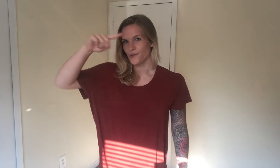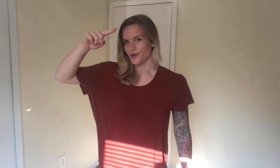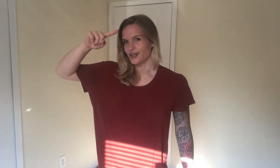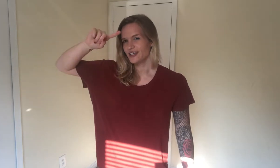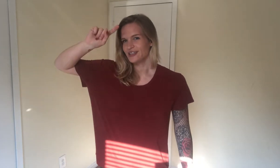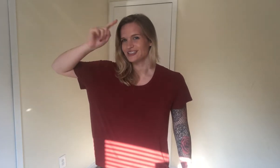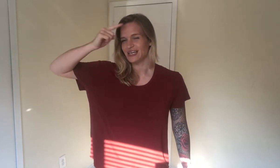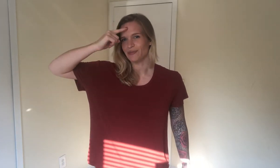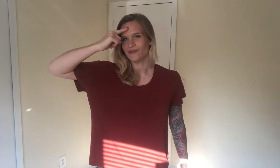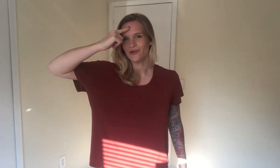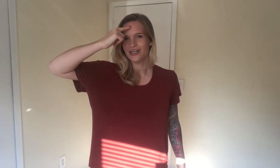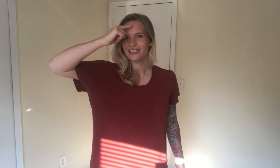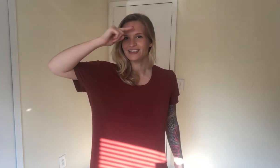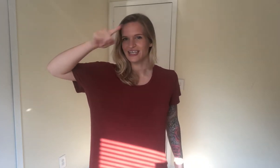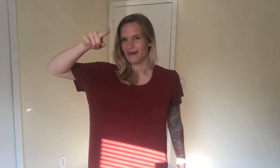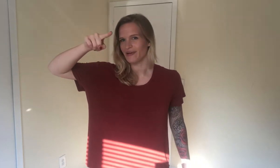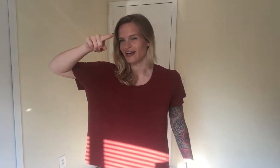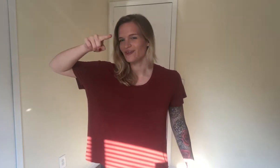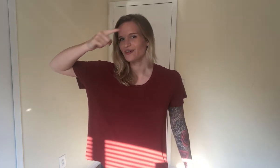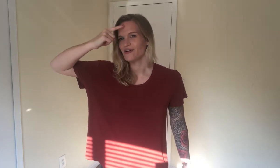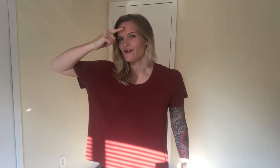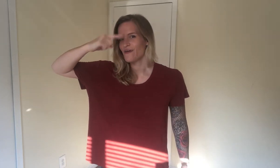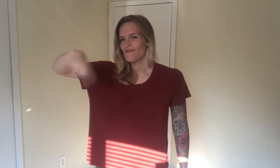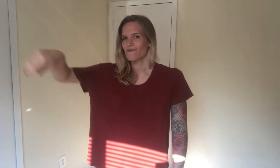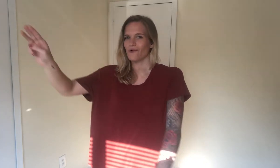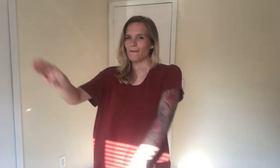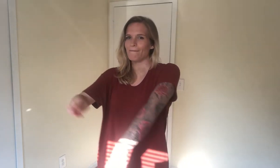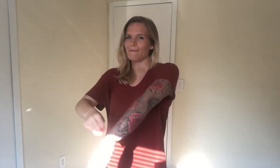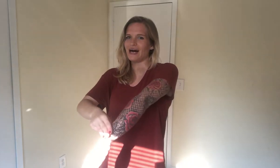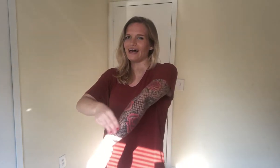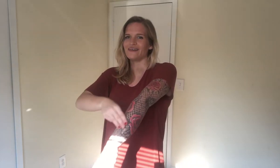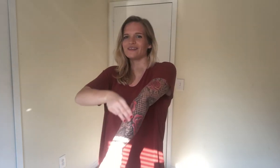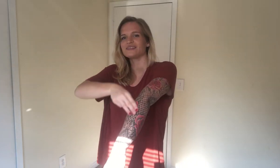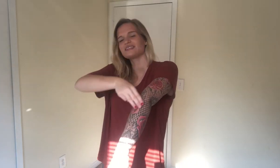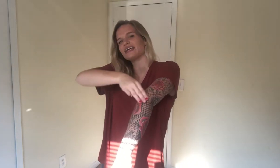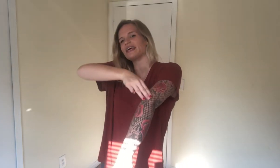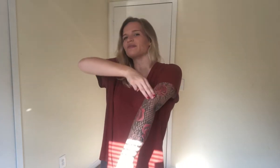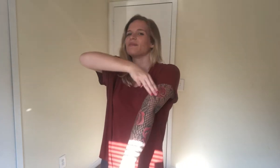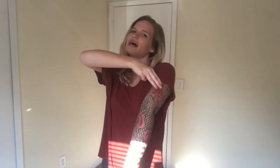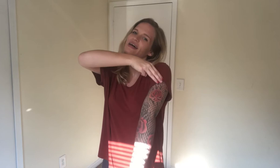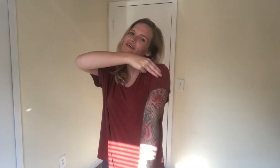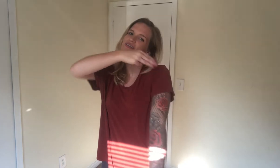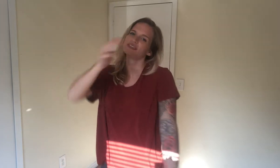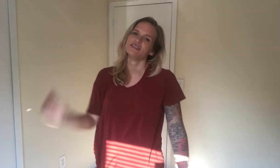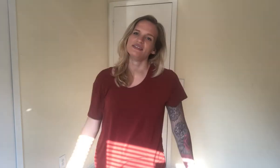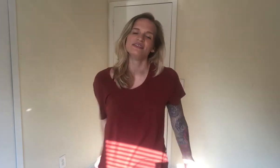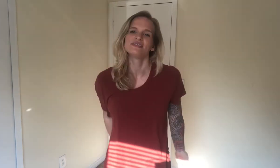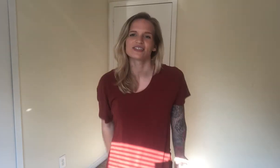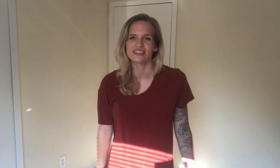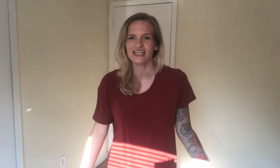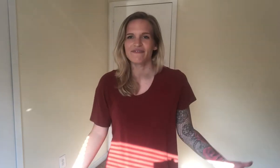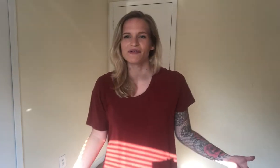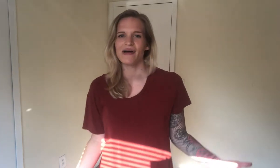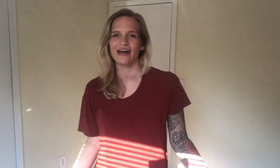for, tap your forehead, tap out, for miles and miles. So the sign for